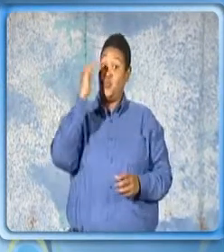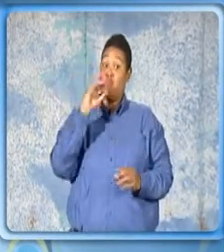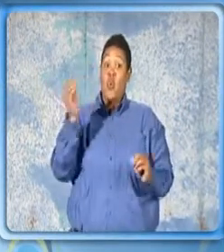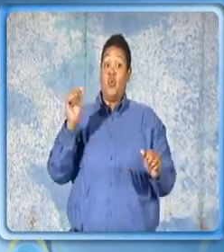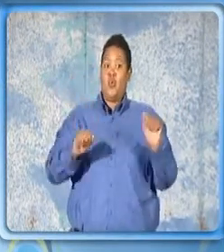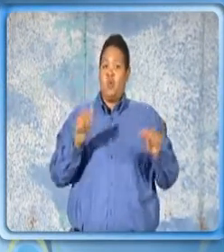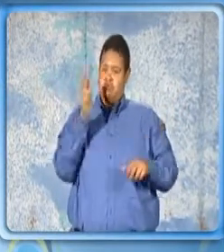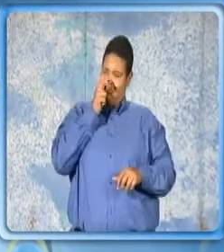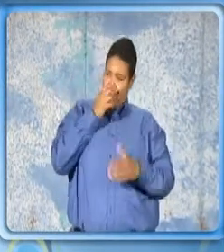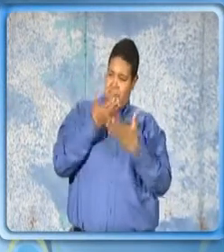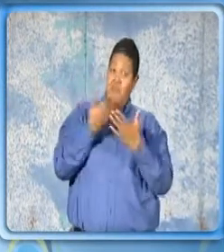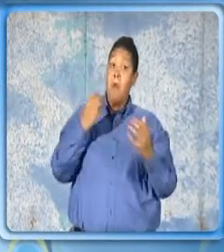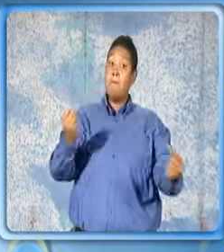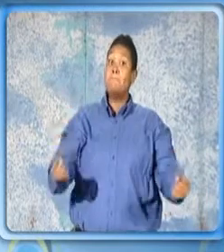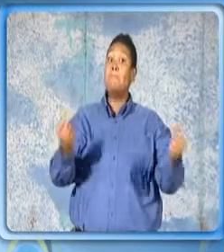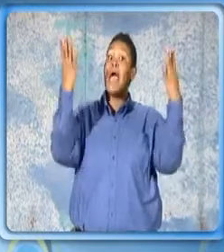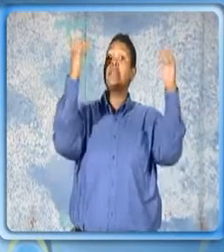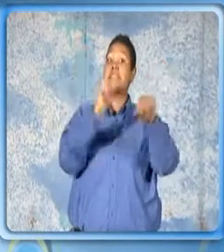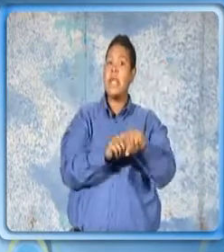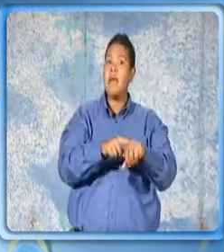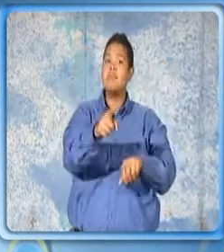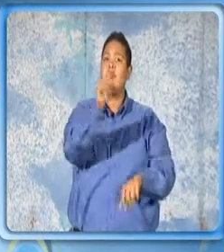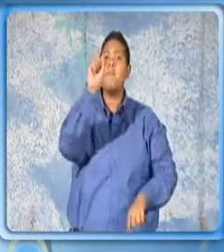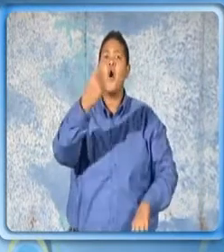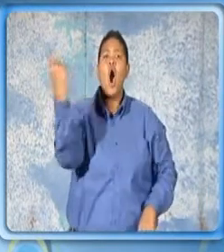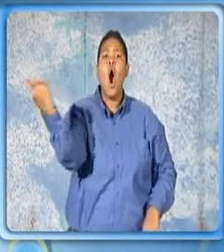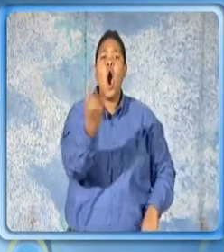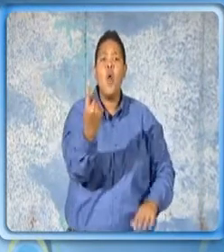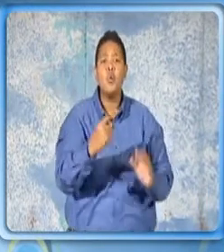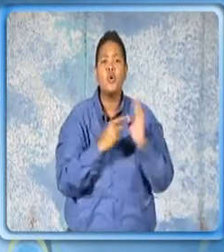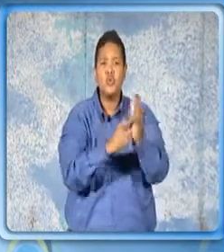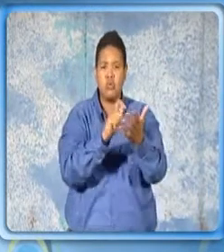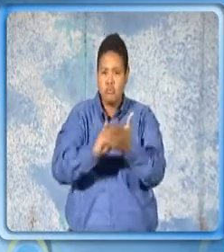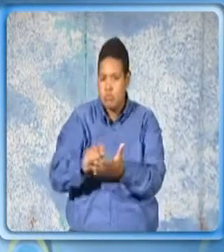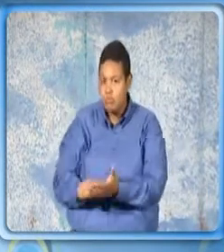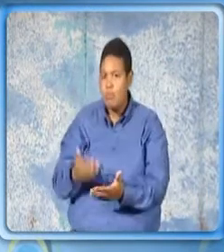heard many times, you must always show the working.